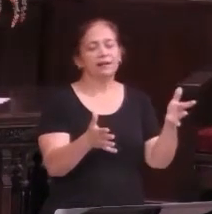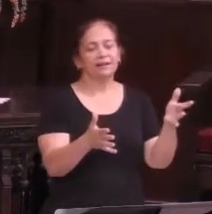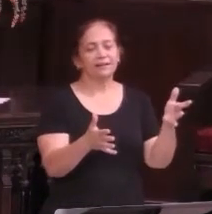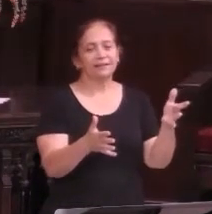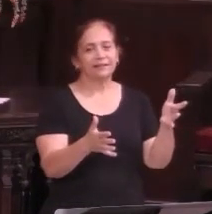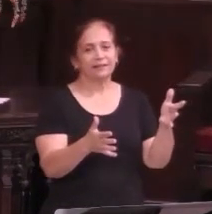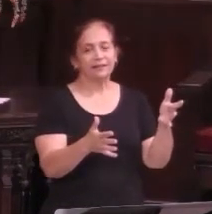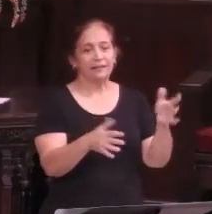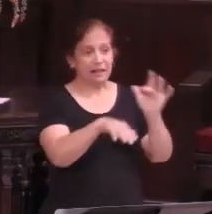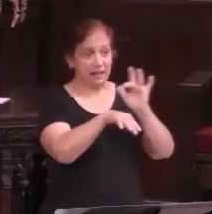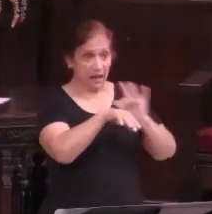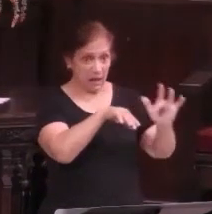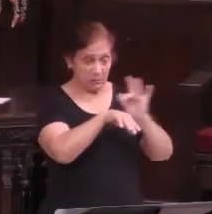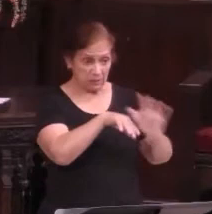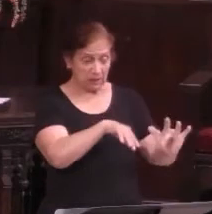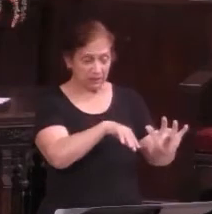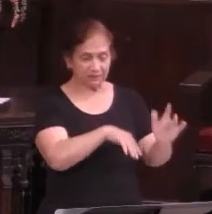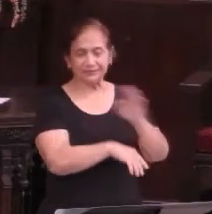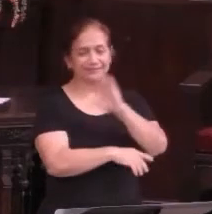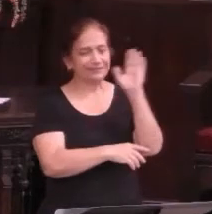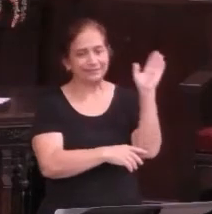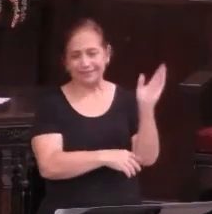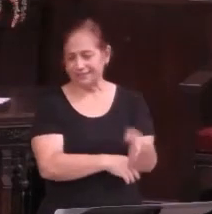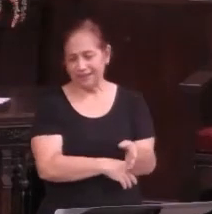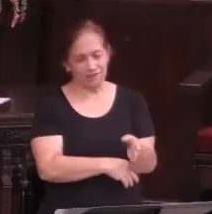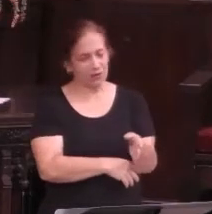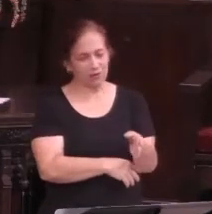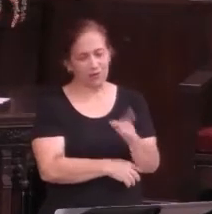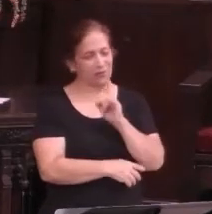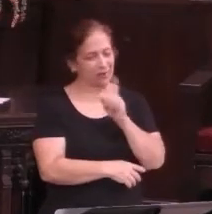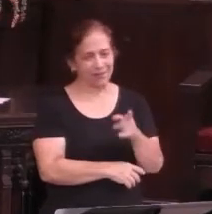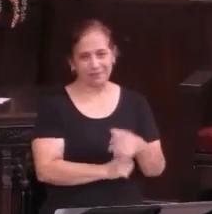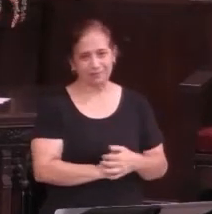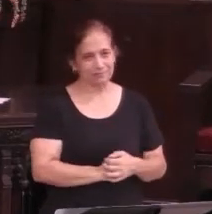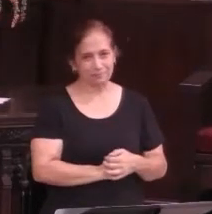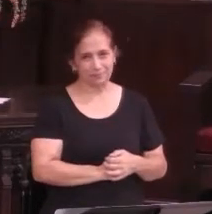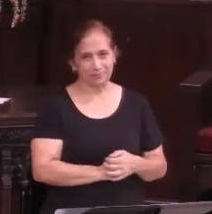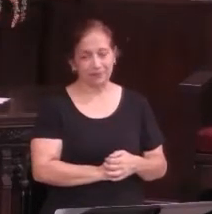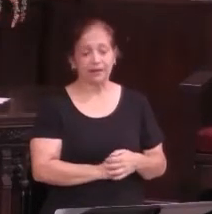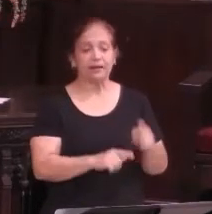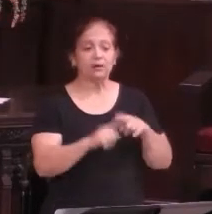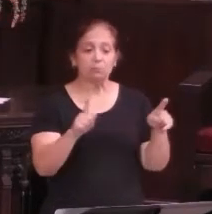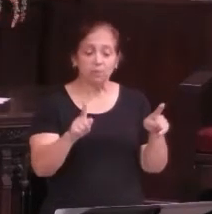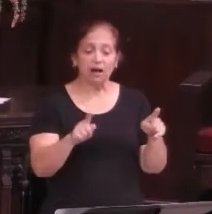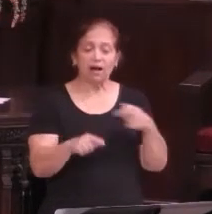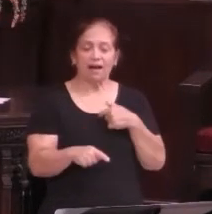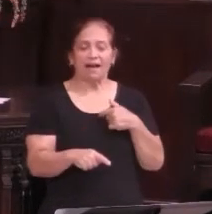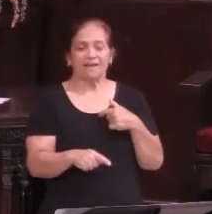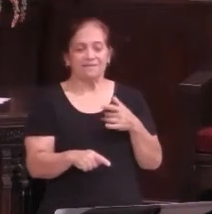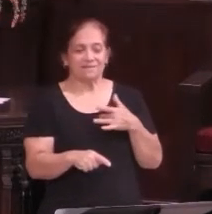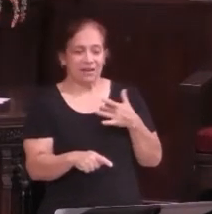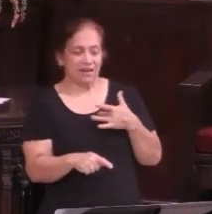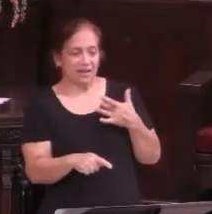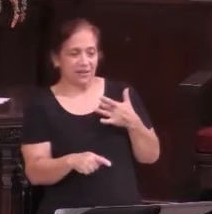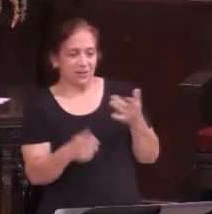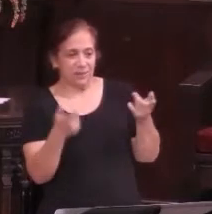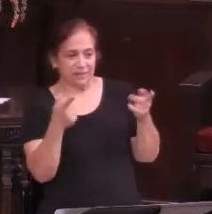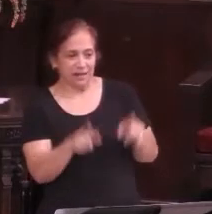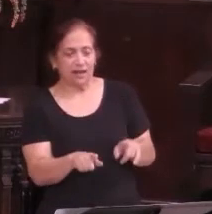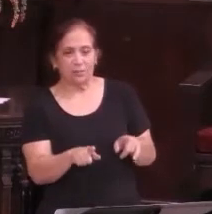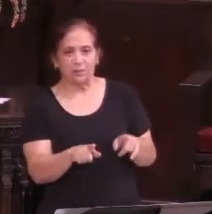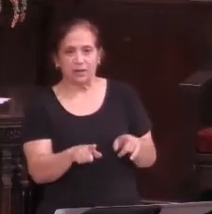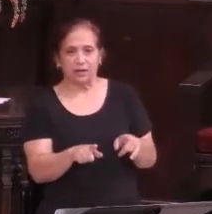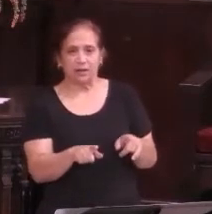empty fridge has never been my reality. Rather, I believe what's happening when